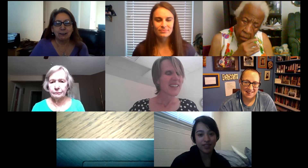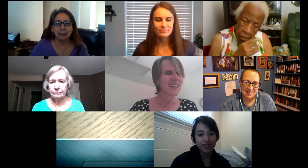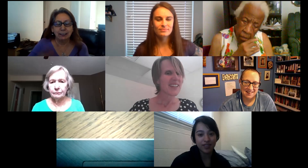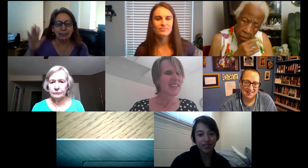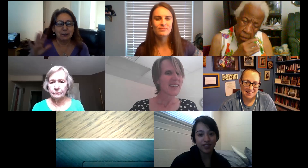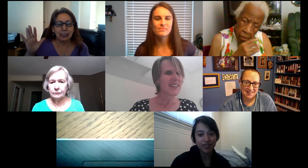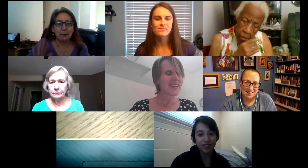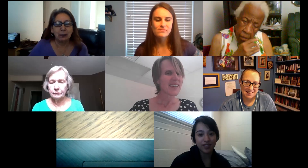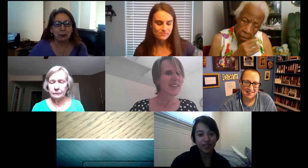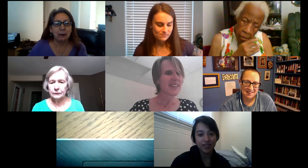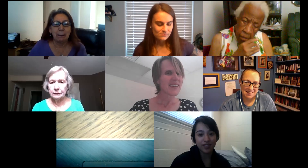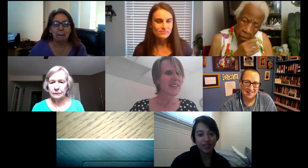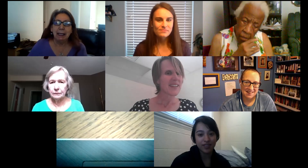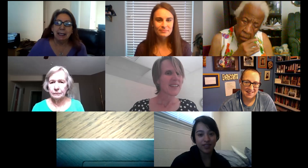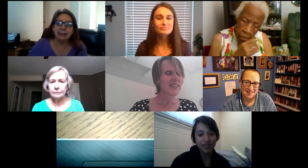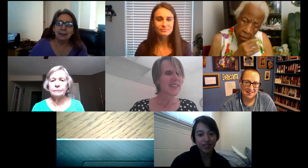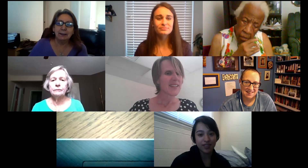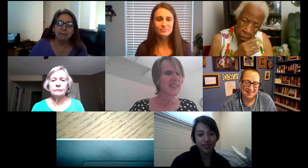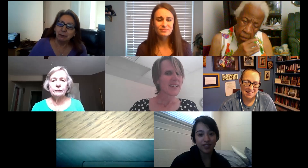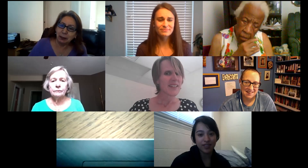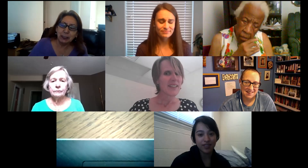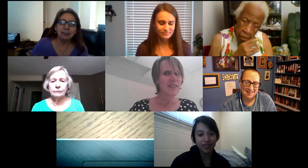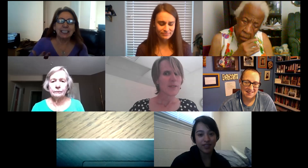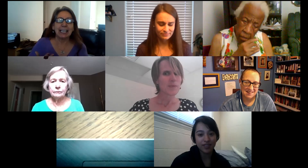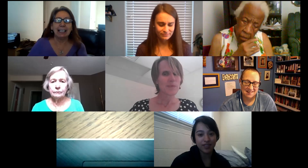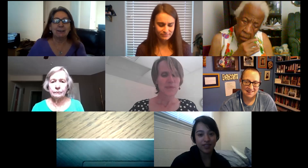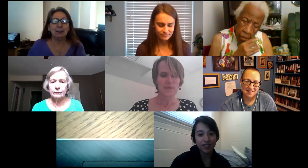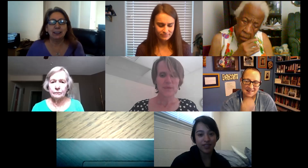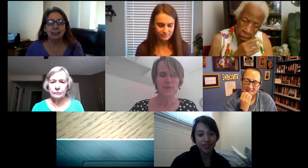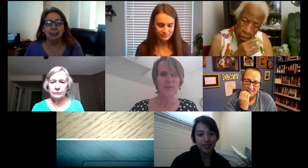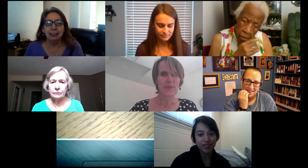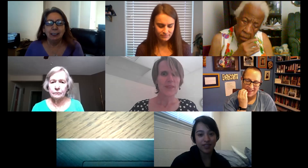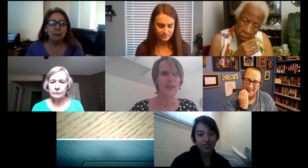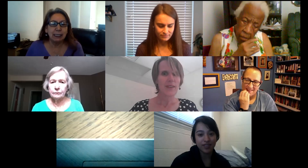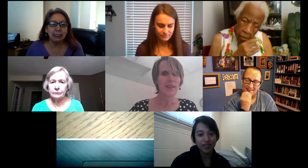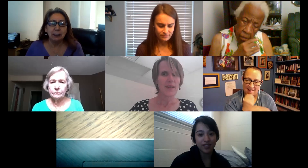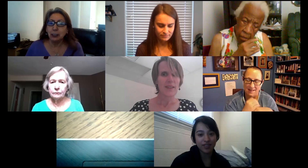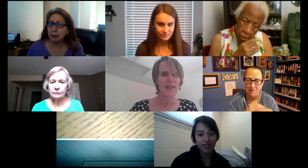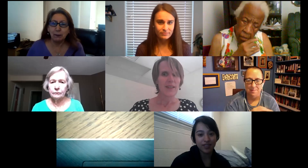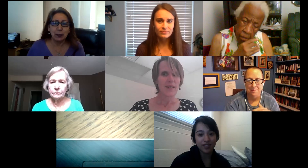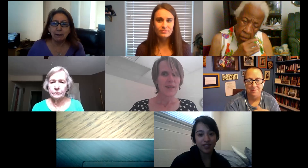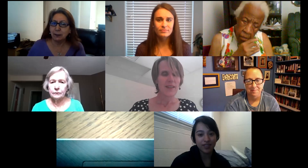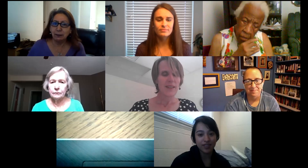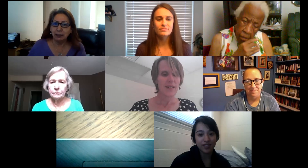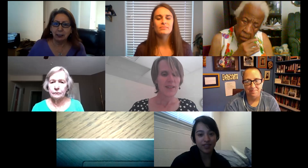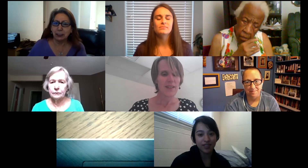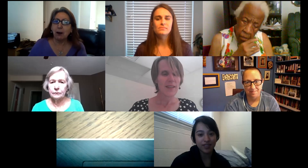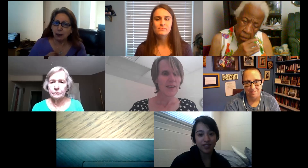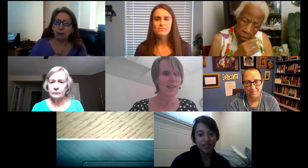daughters, everything I went through with them. So when we learned sign language, little by little, it took me forever. It was harder for